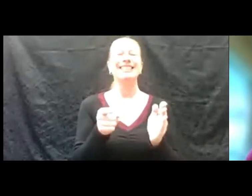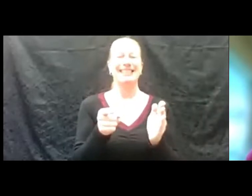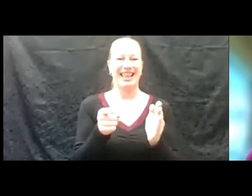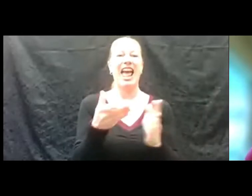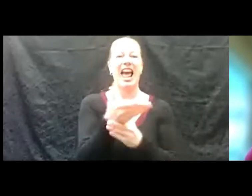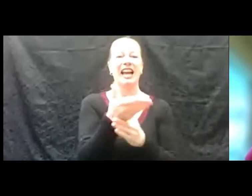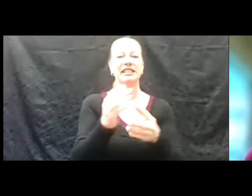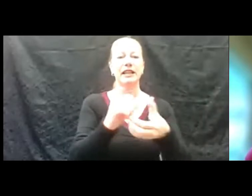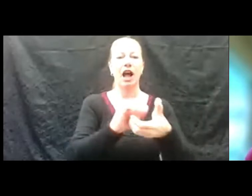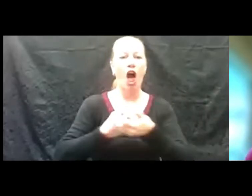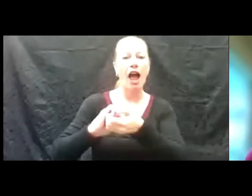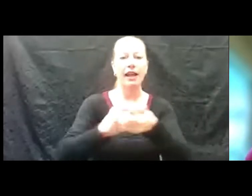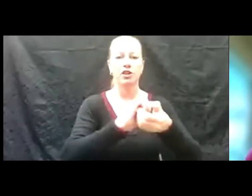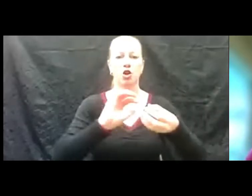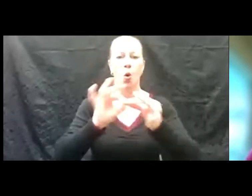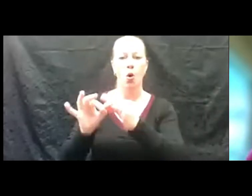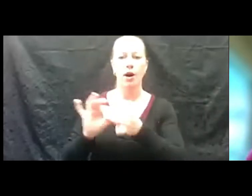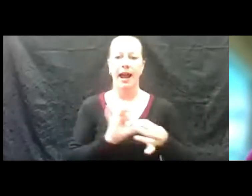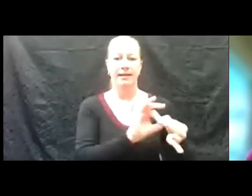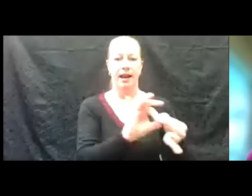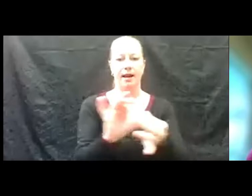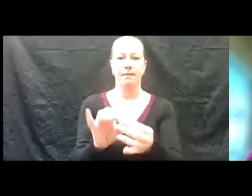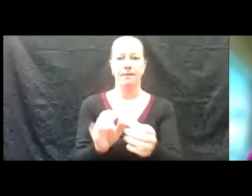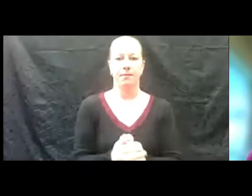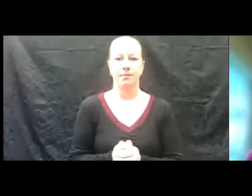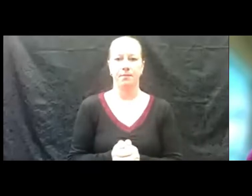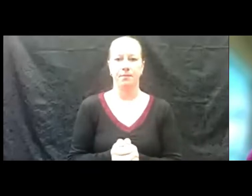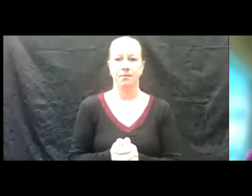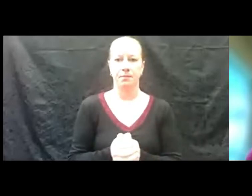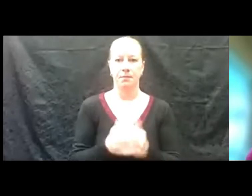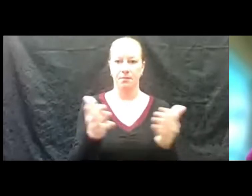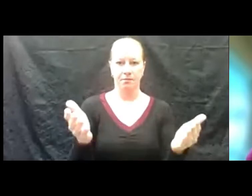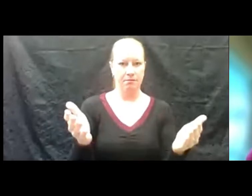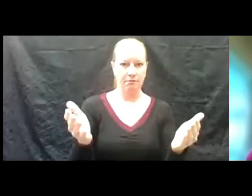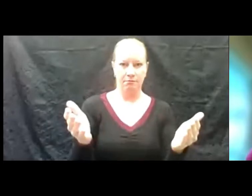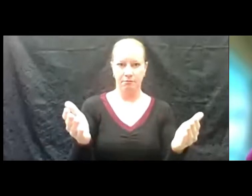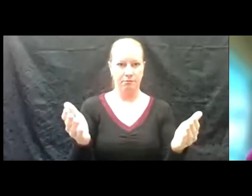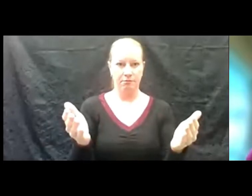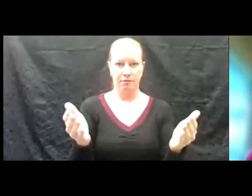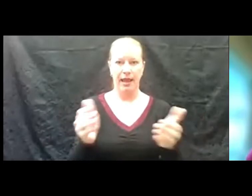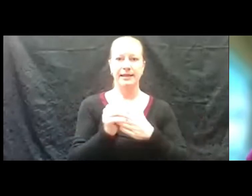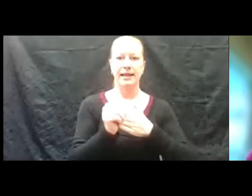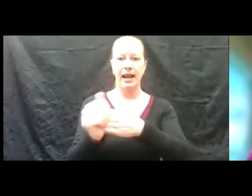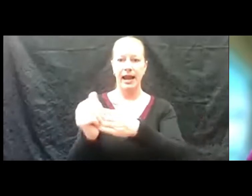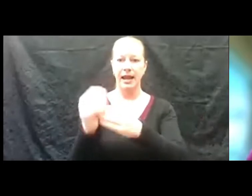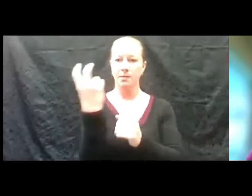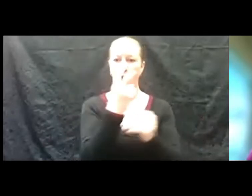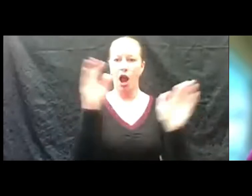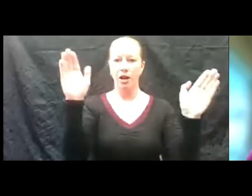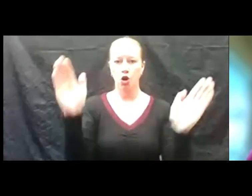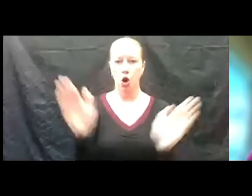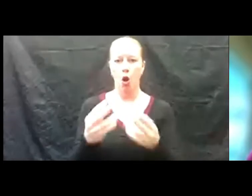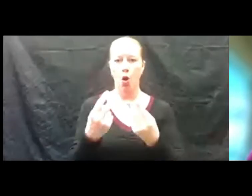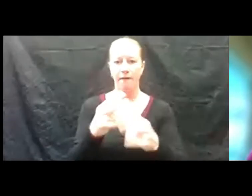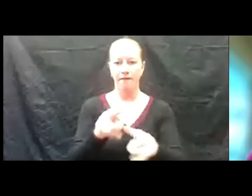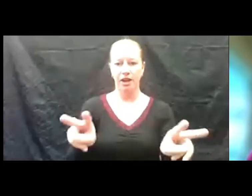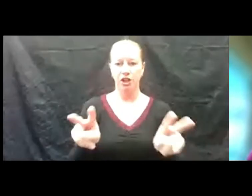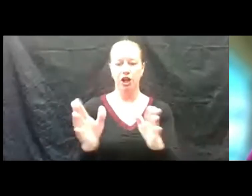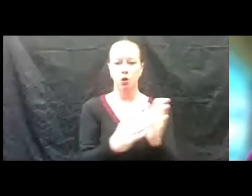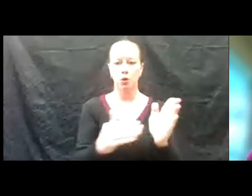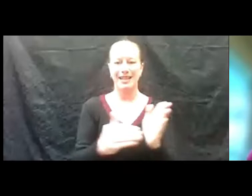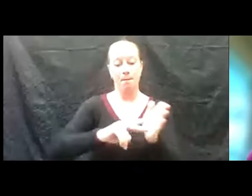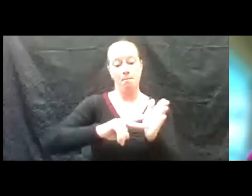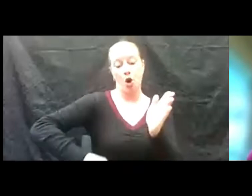Coordinator. Since 2014, Diane has led the Blind Low Vision New Zealand Policy